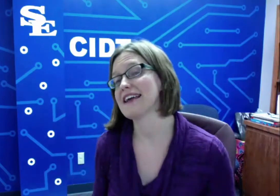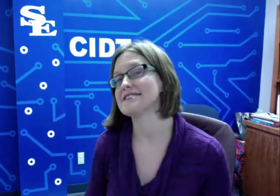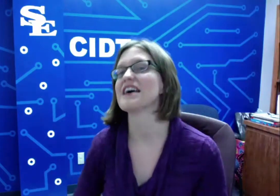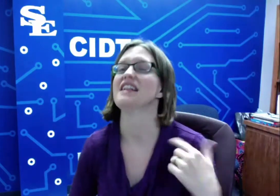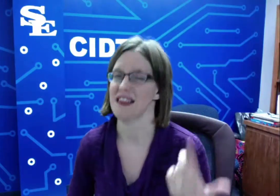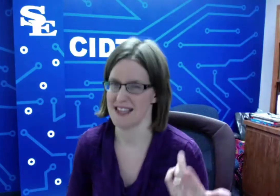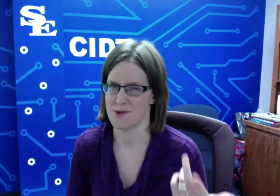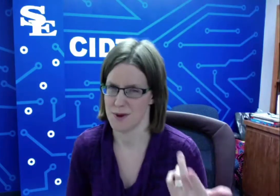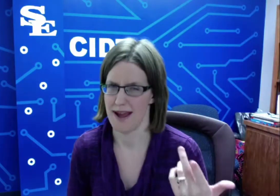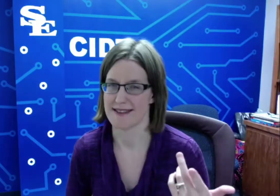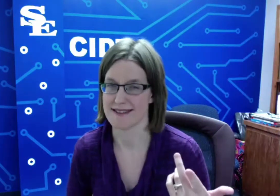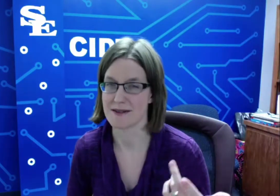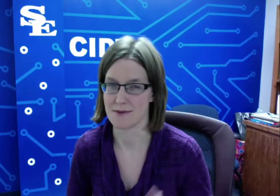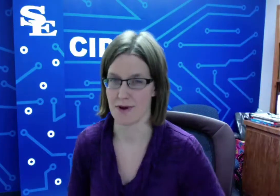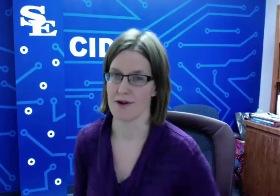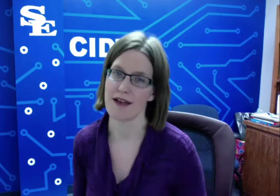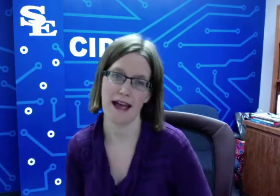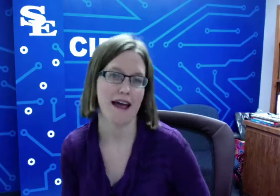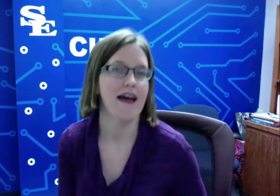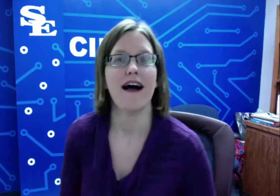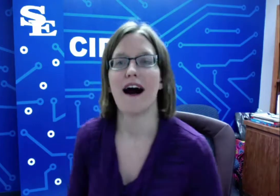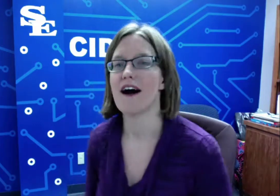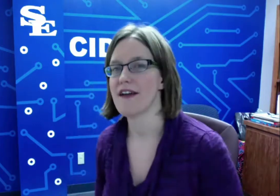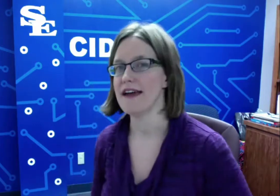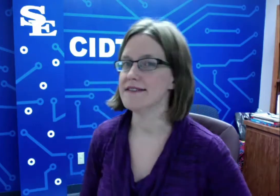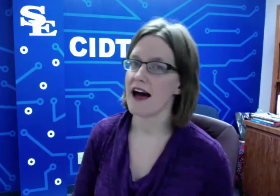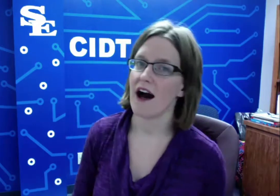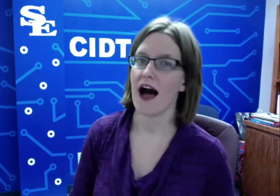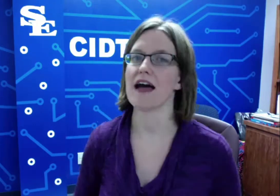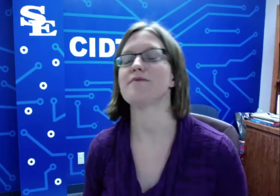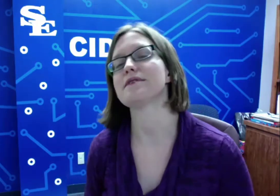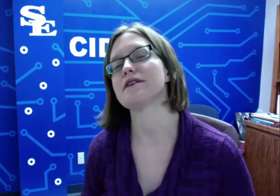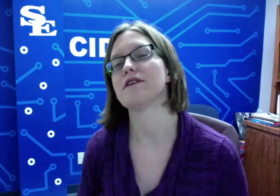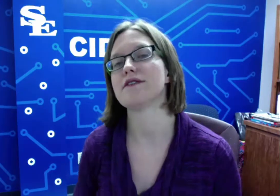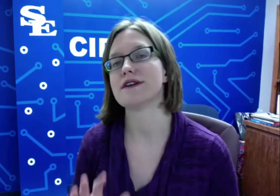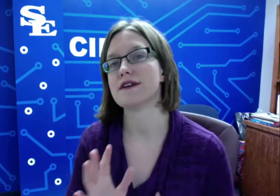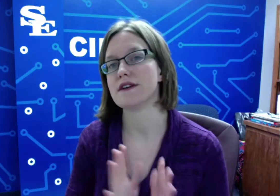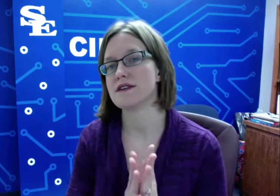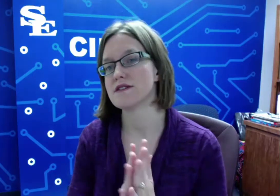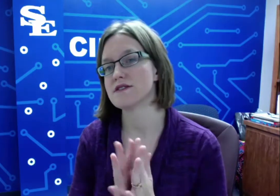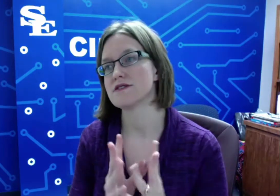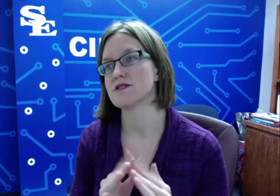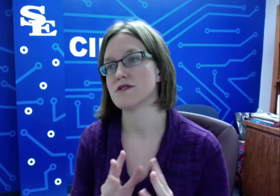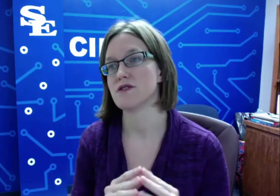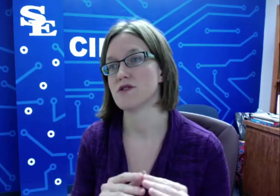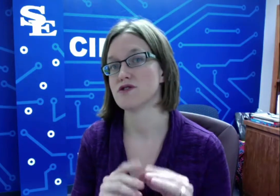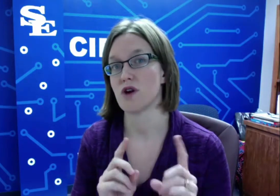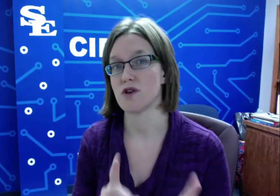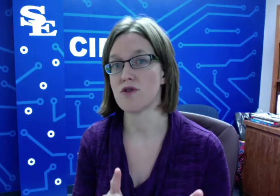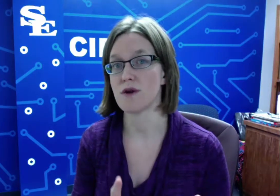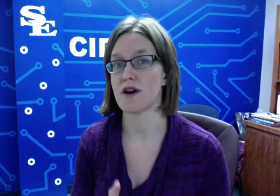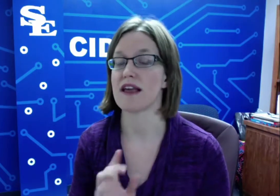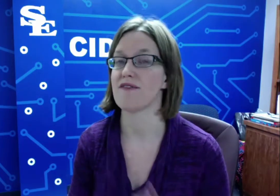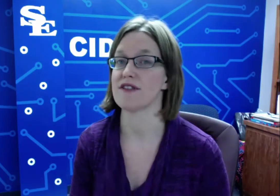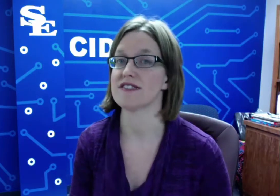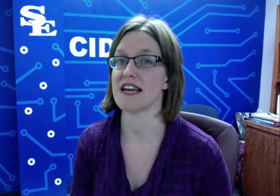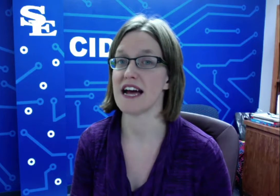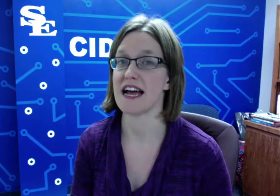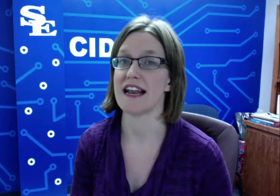case, let's practice some more, okay? All right, now I'm going to show you the word and give you the sign, and I'm